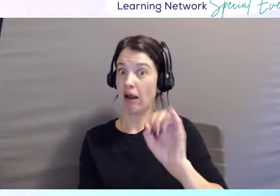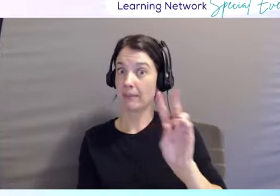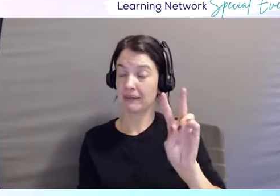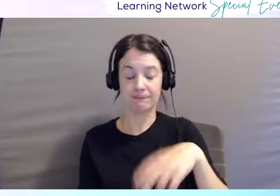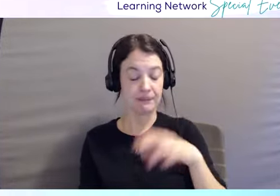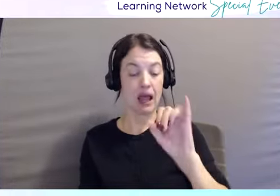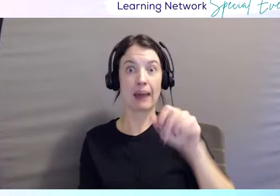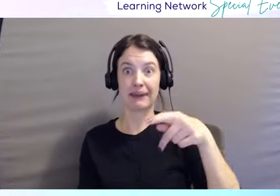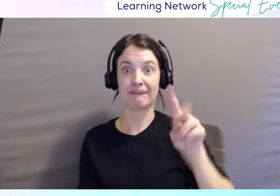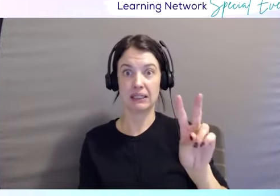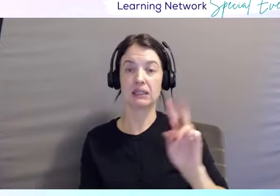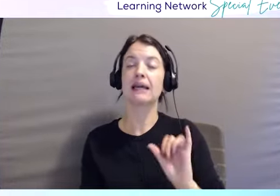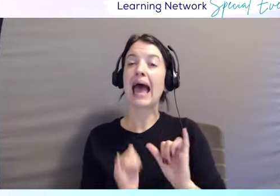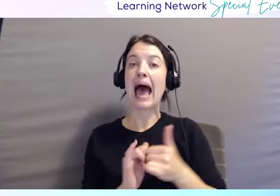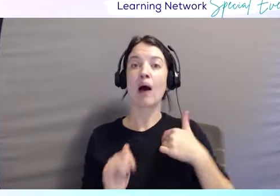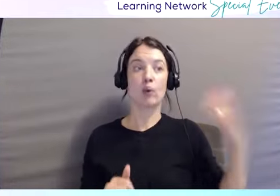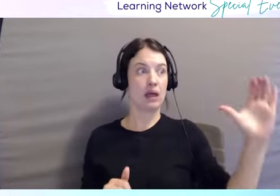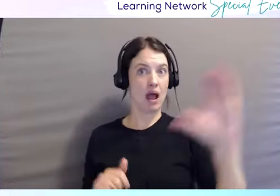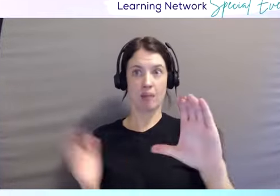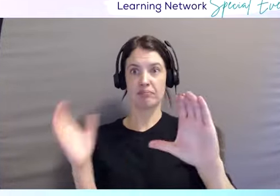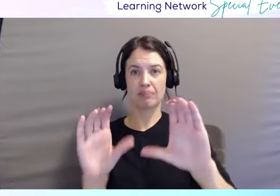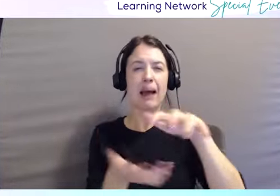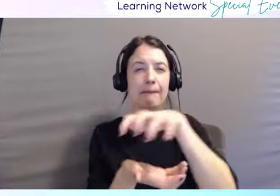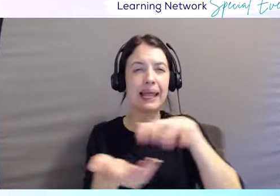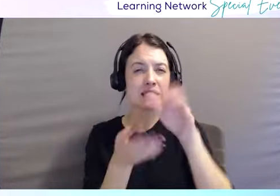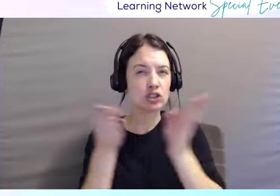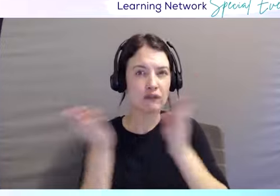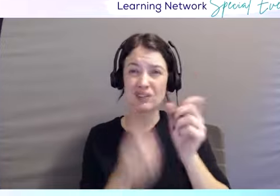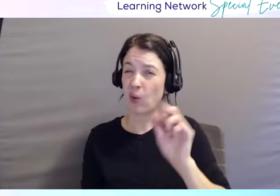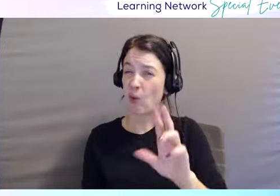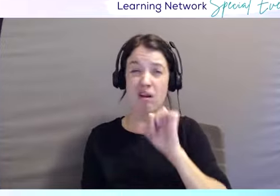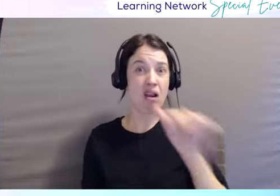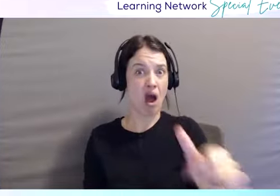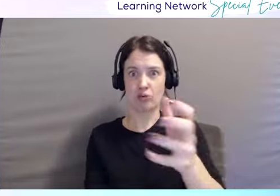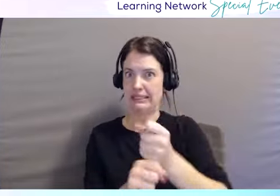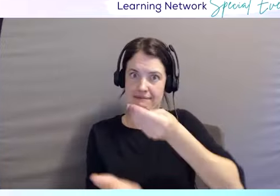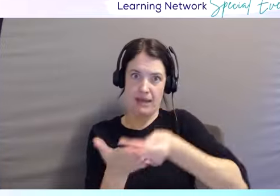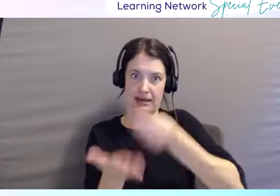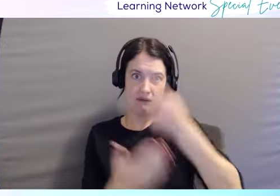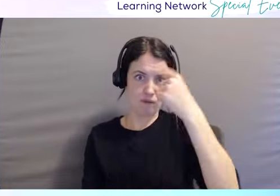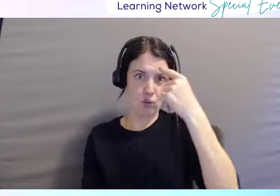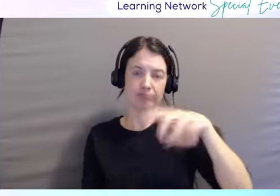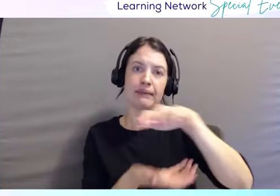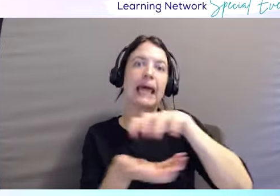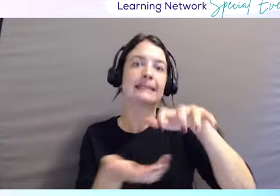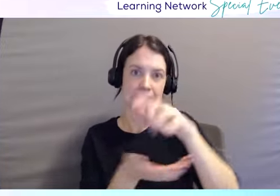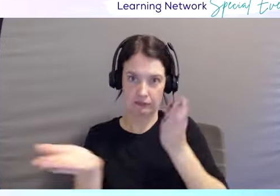fund blended services very well. So let's look here. You might think that raising awareness of